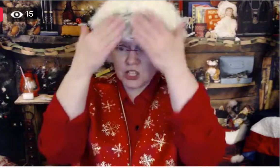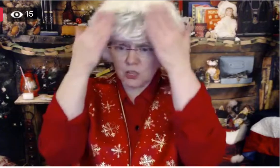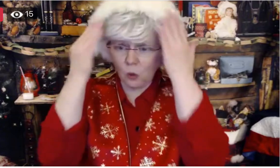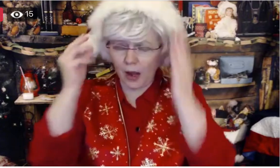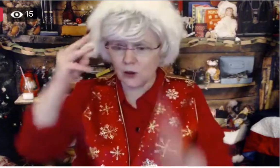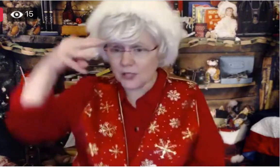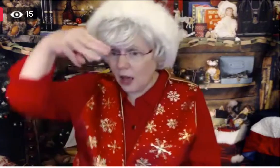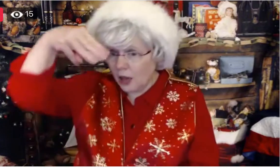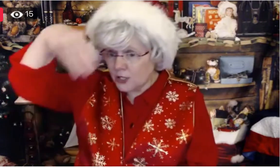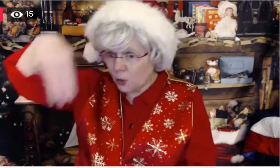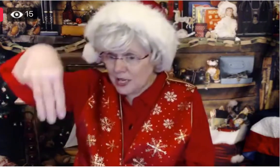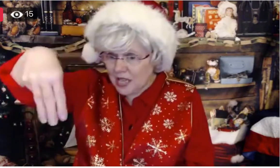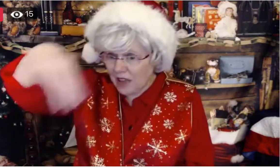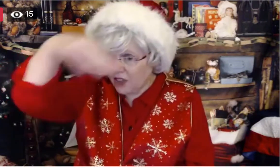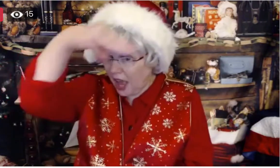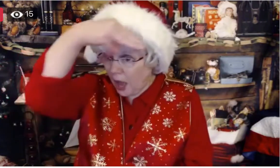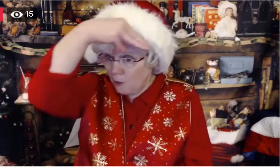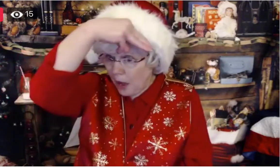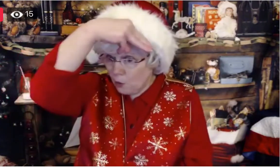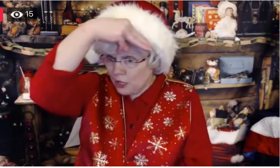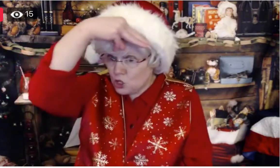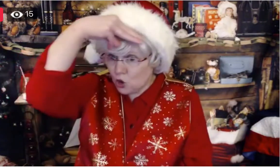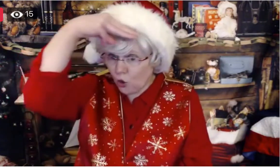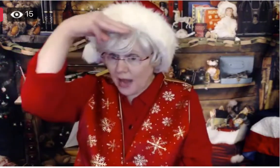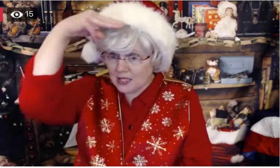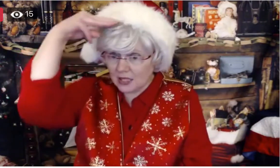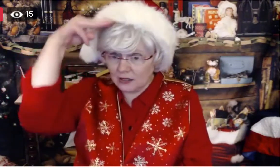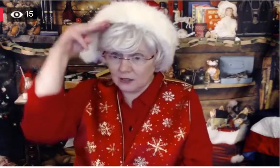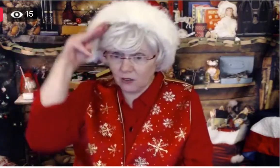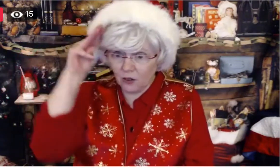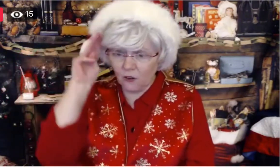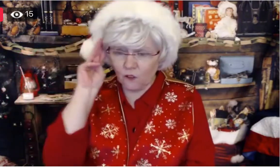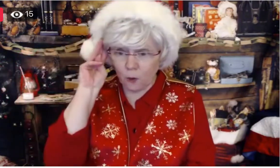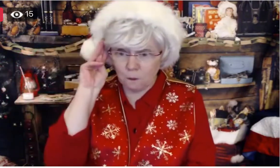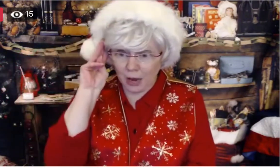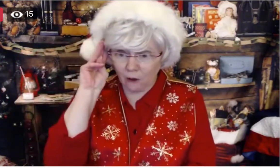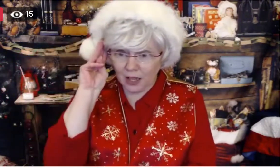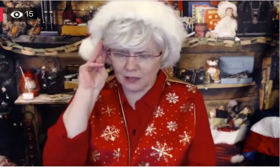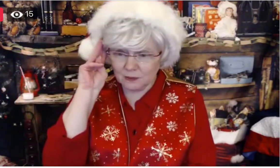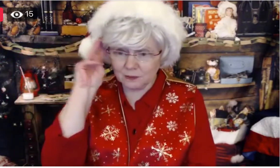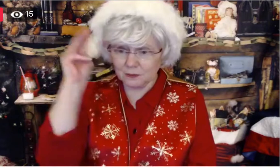she wears. So we take the M and we trace it for Mary.